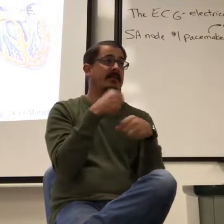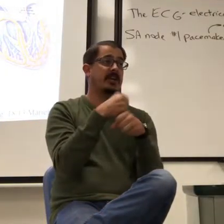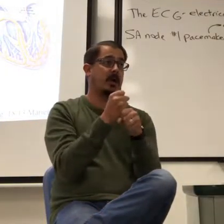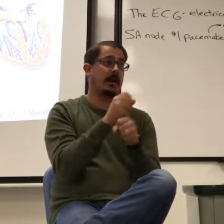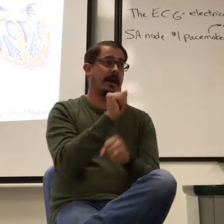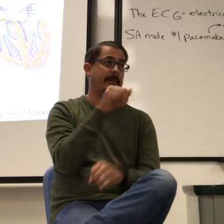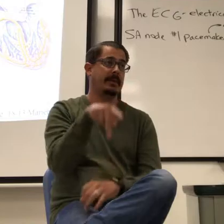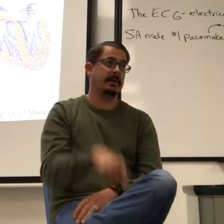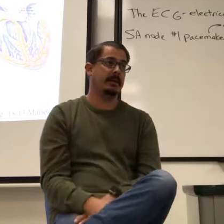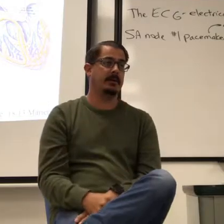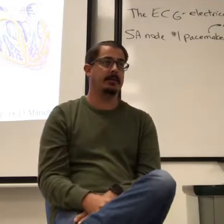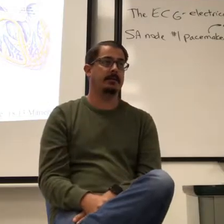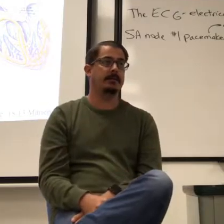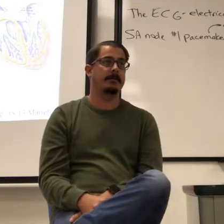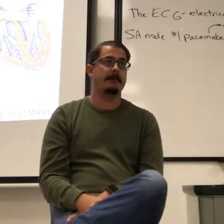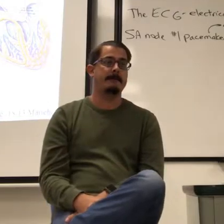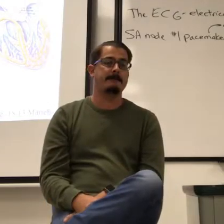self-generate